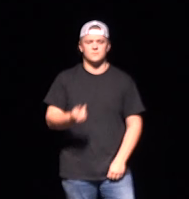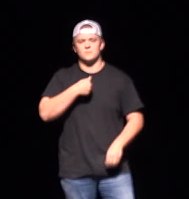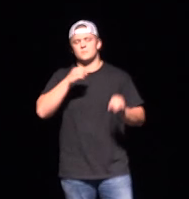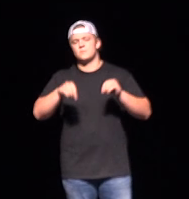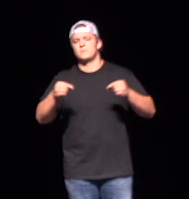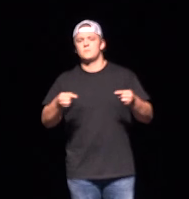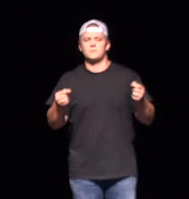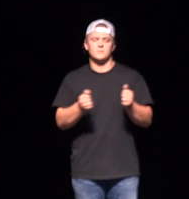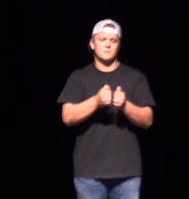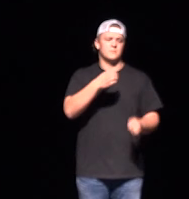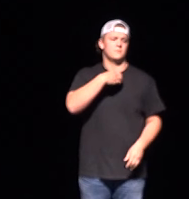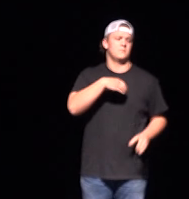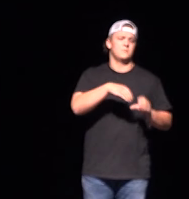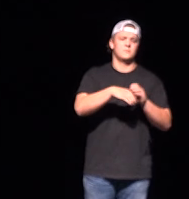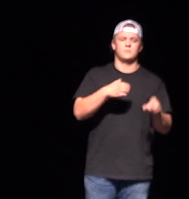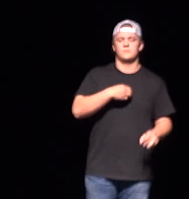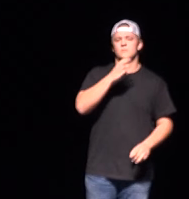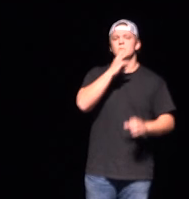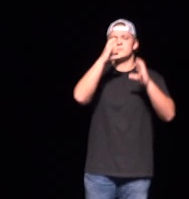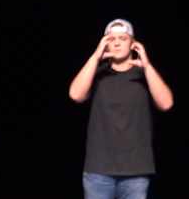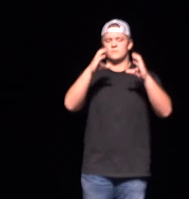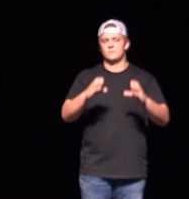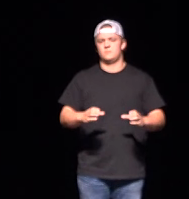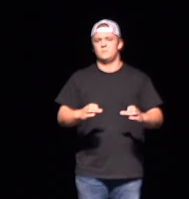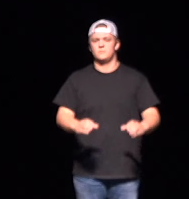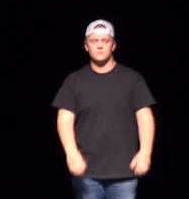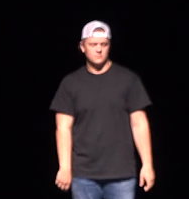I touch my pen with my wishes and I'll wish it well